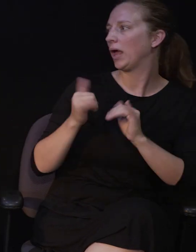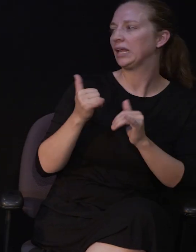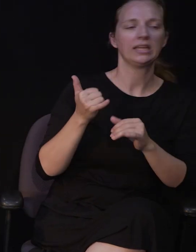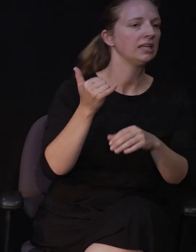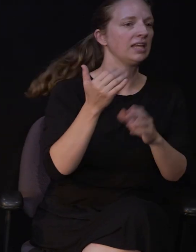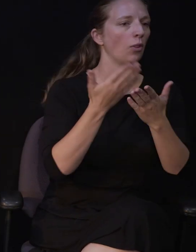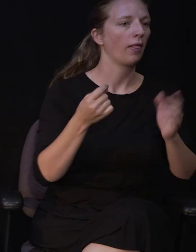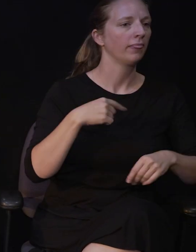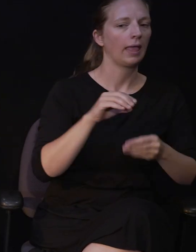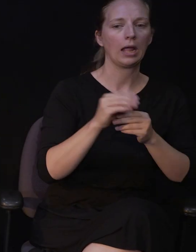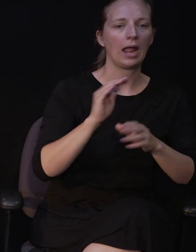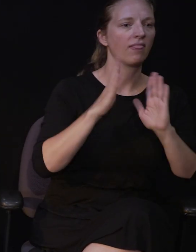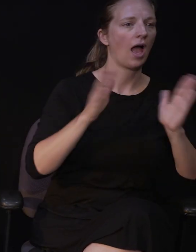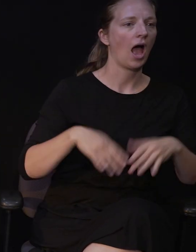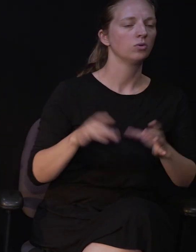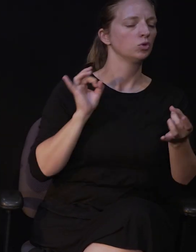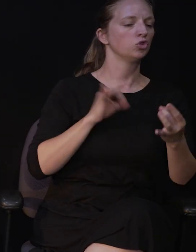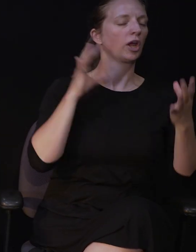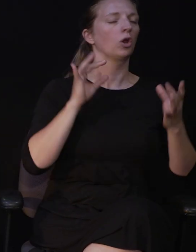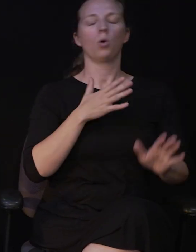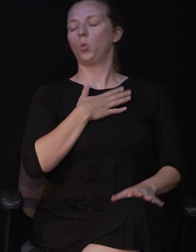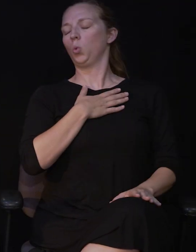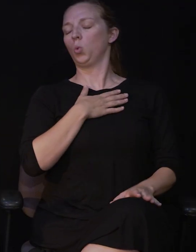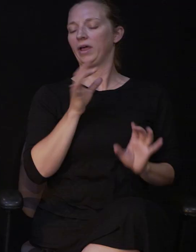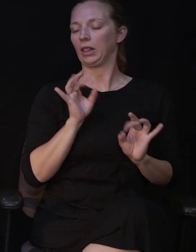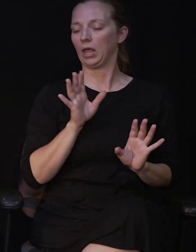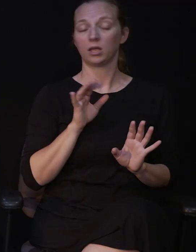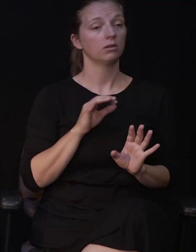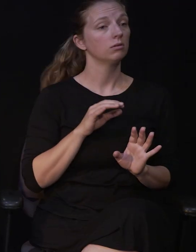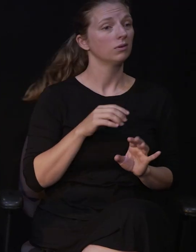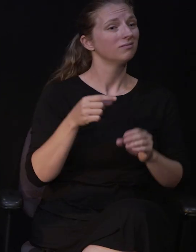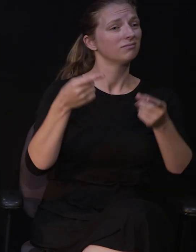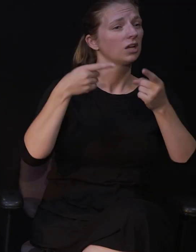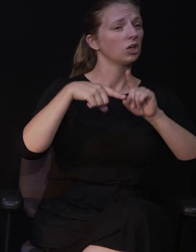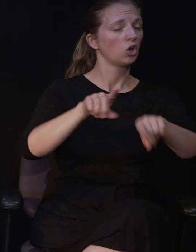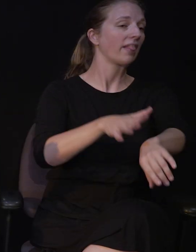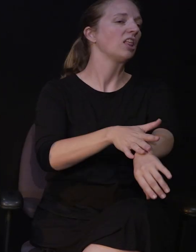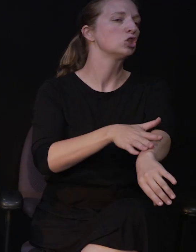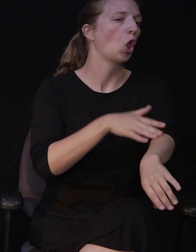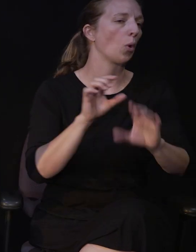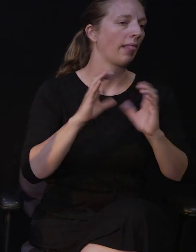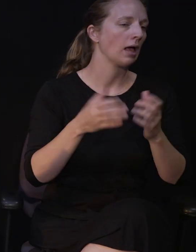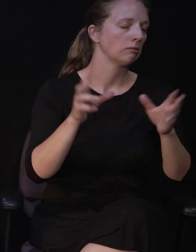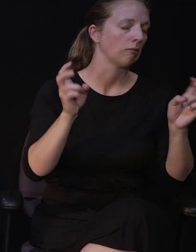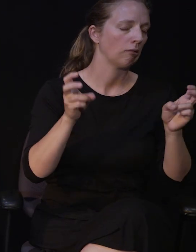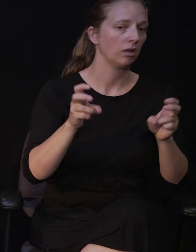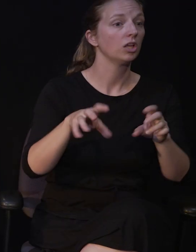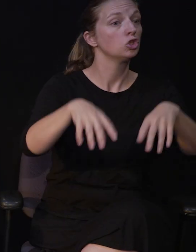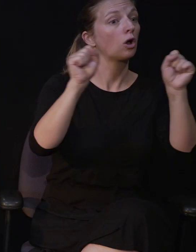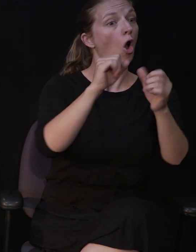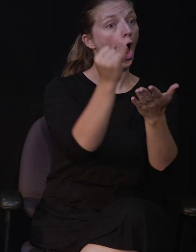house. It just triggered him. He didn't like it. And he took an art class, just like all little kindergartners do. And they